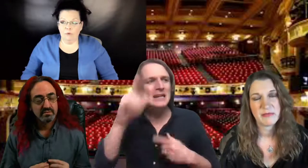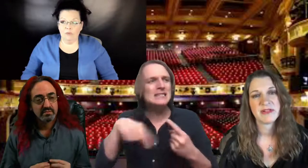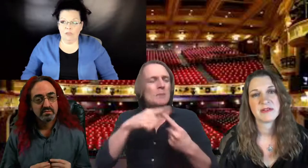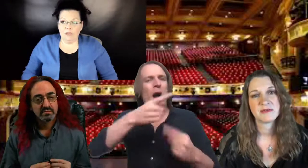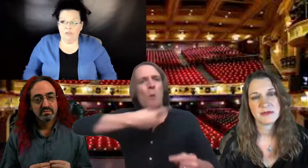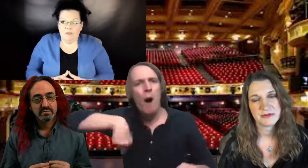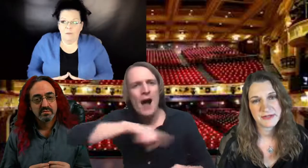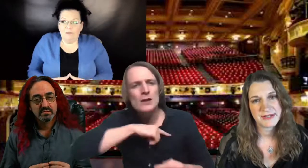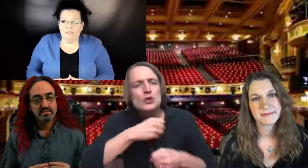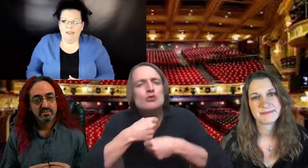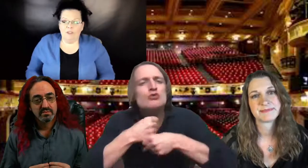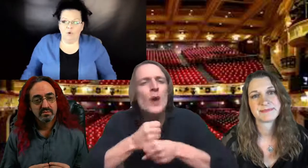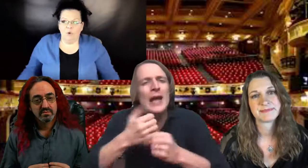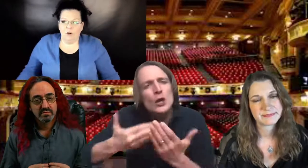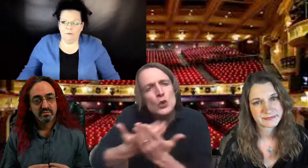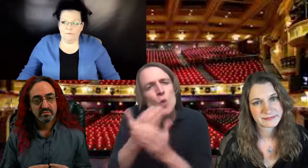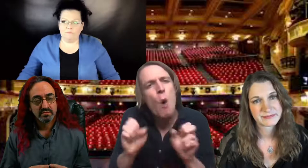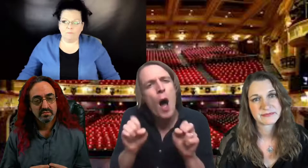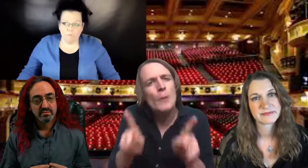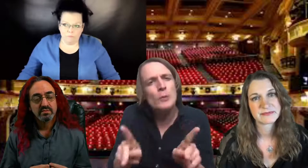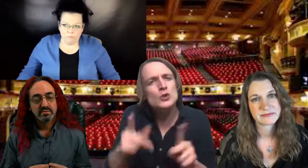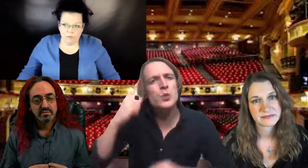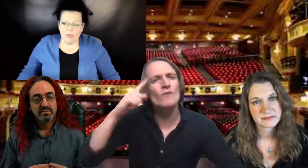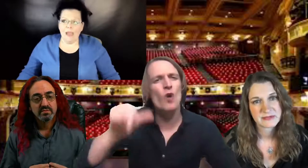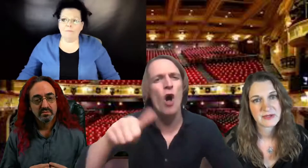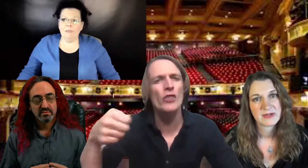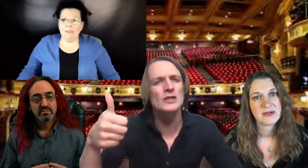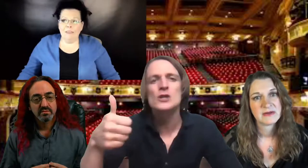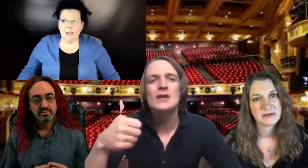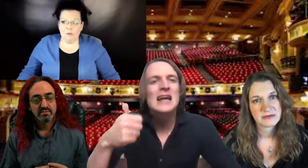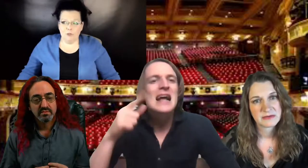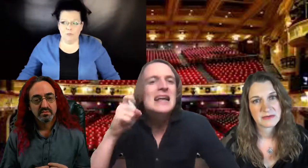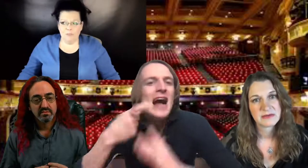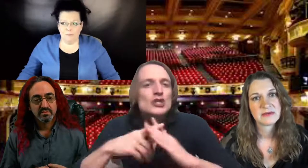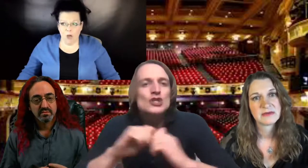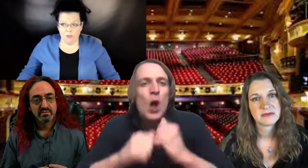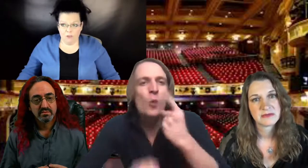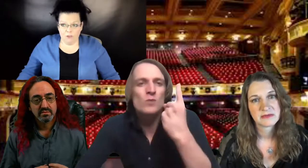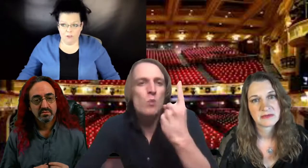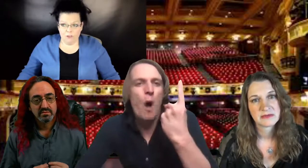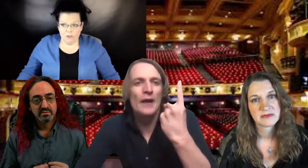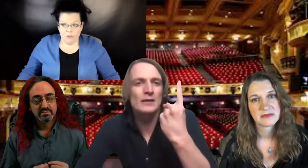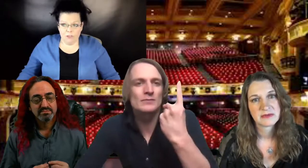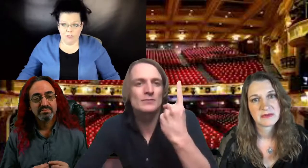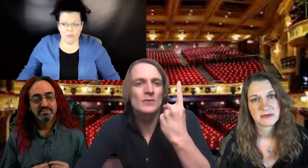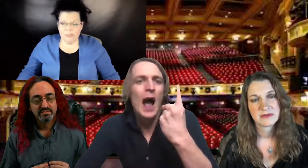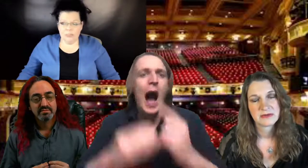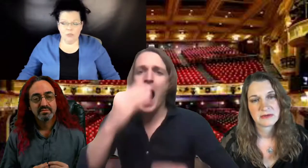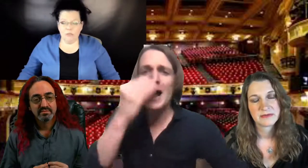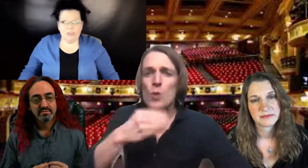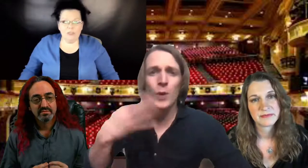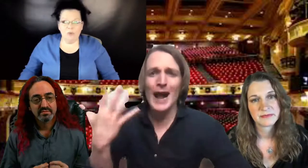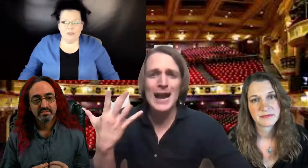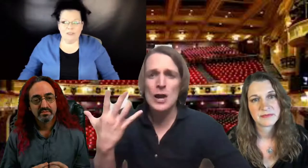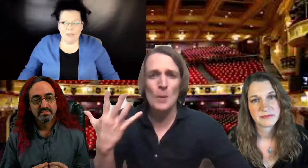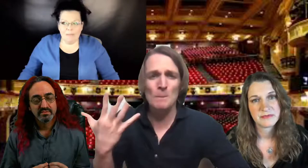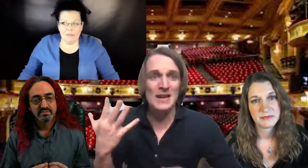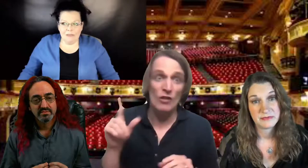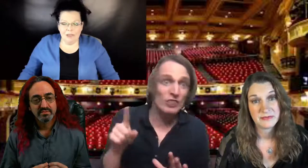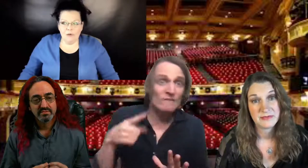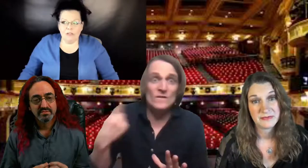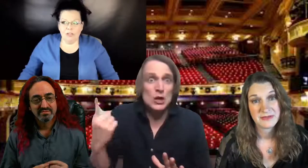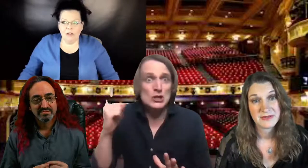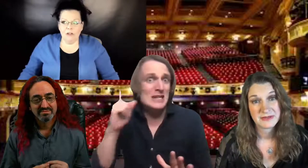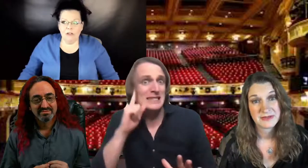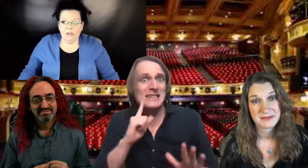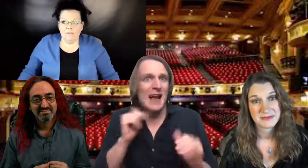the important thing is opening that door and making the opportunity for others. And only need, you only need one step in.